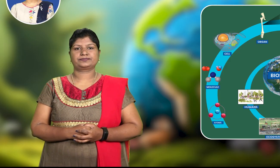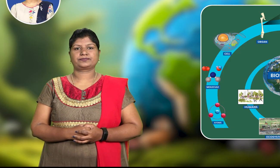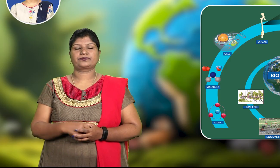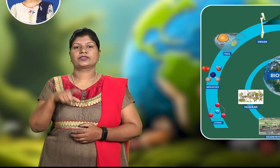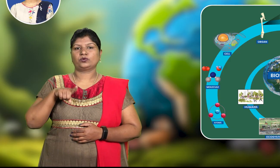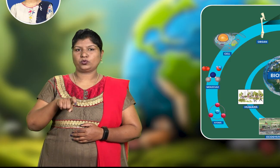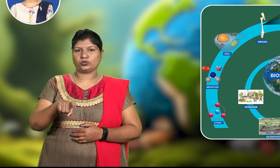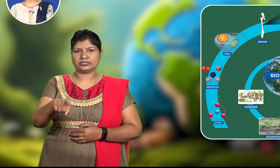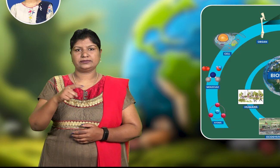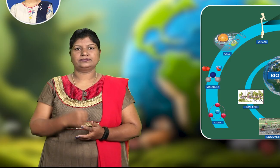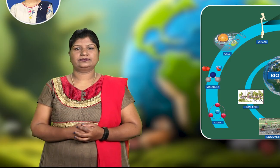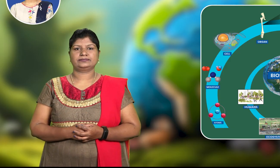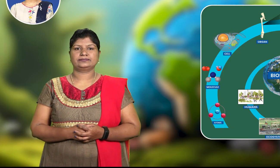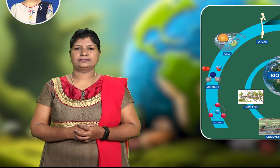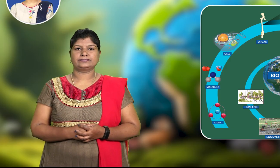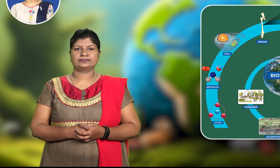organisms,